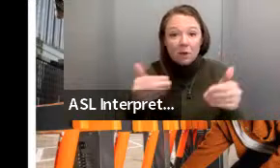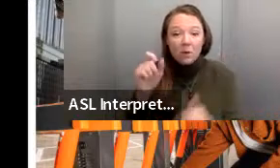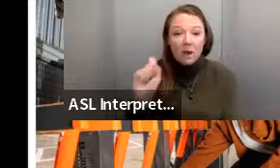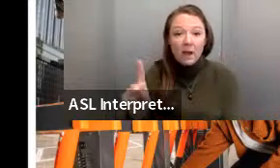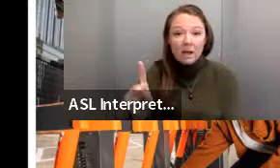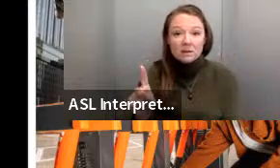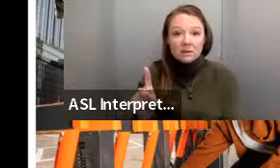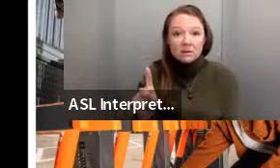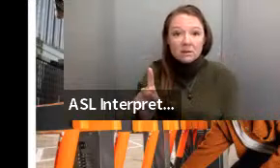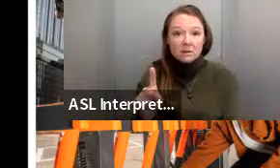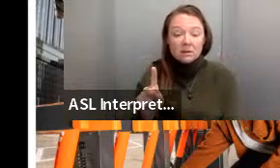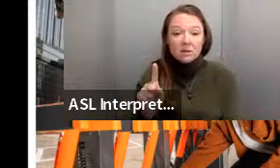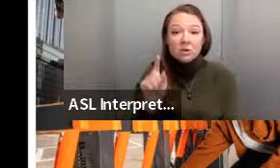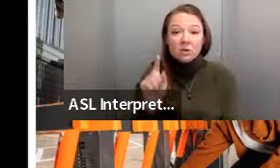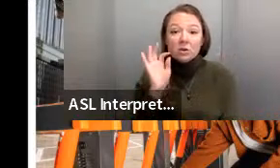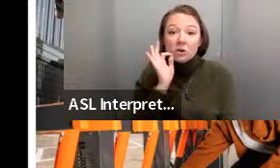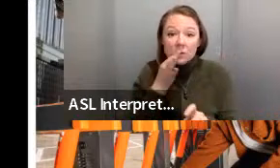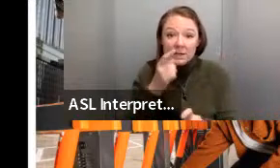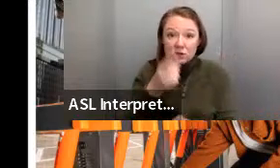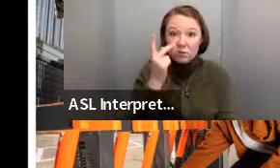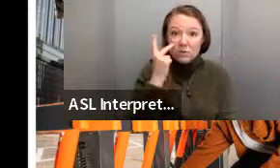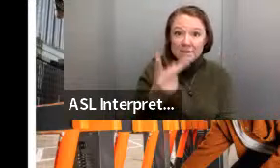So, interpreter.